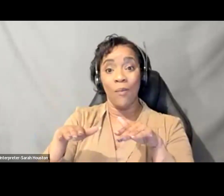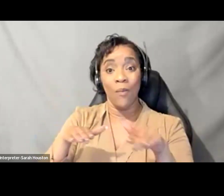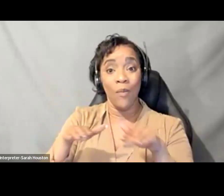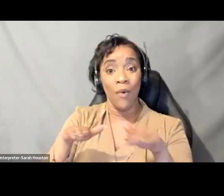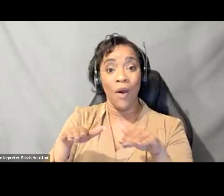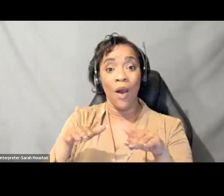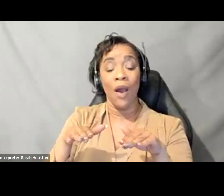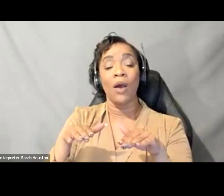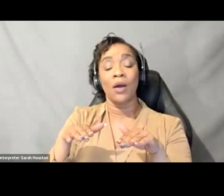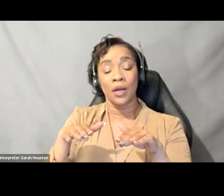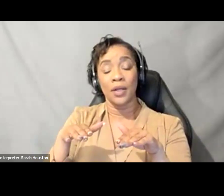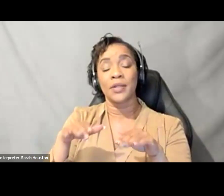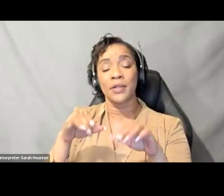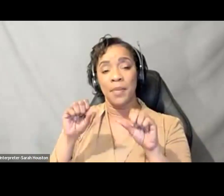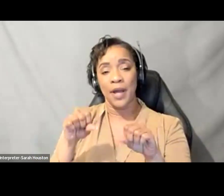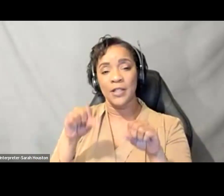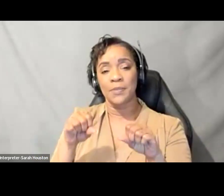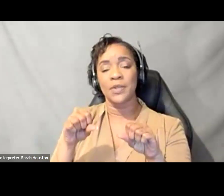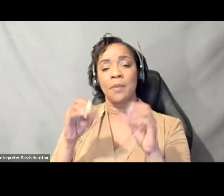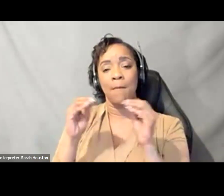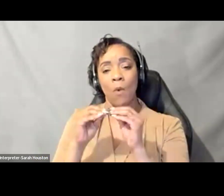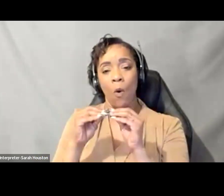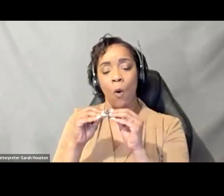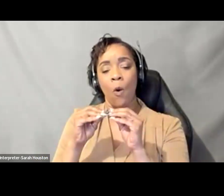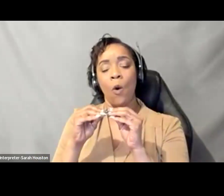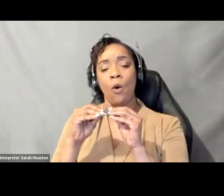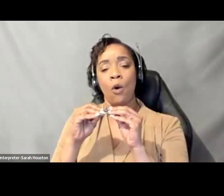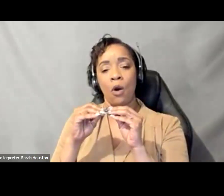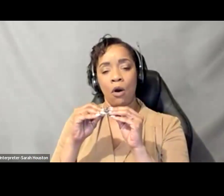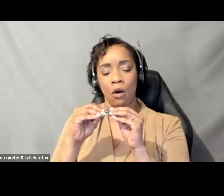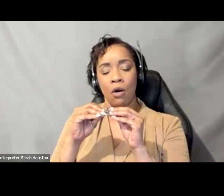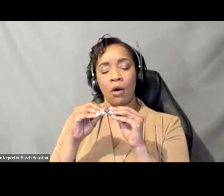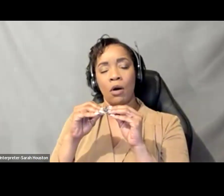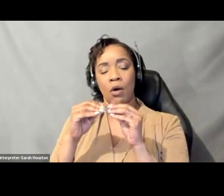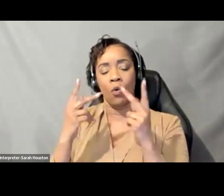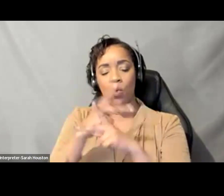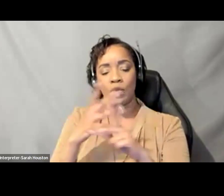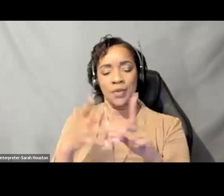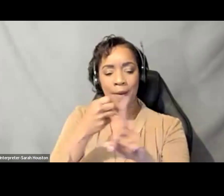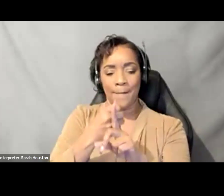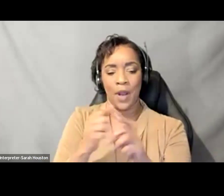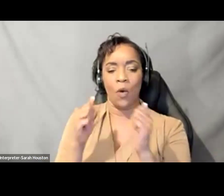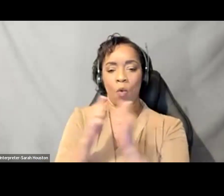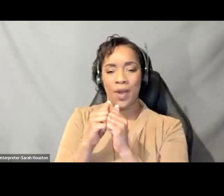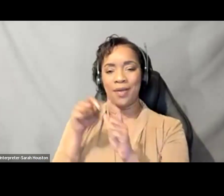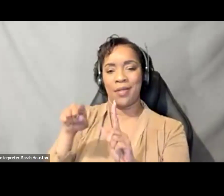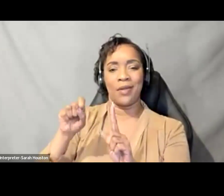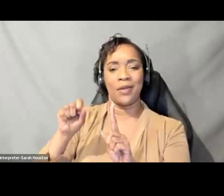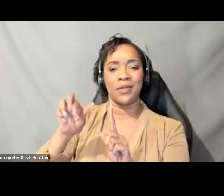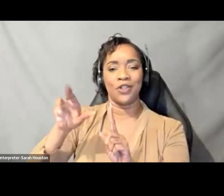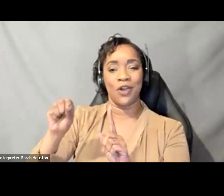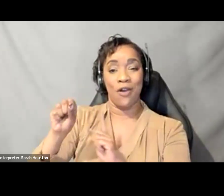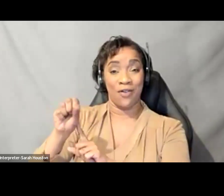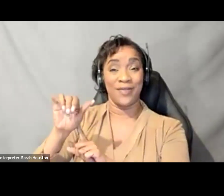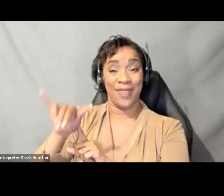have more impacts of the SARS-CoV-2 virus, which is the virus that causes COVID-19. All right,